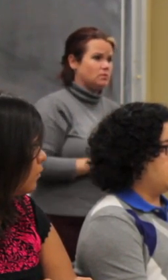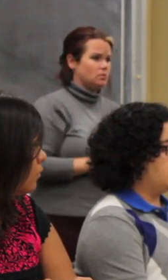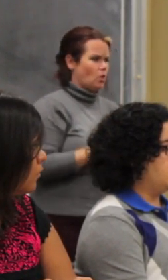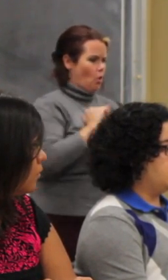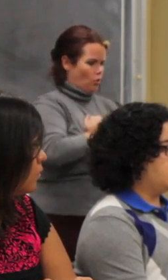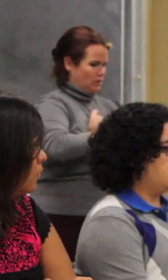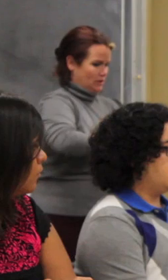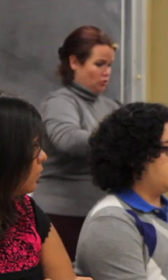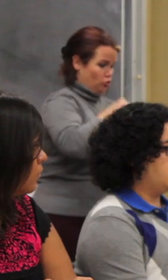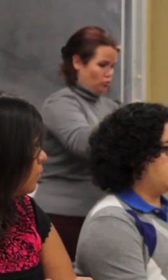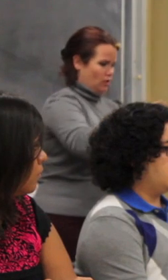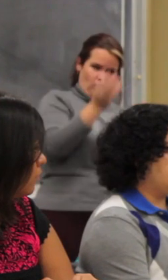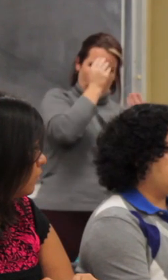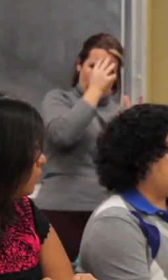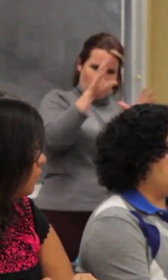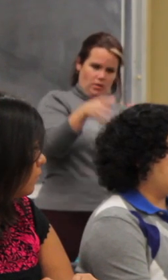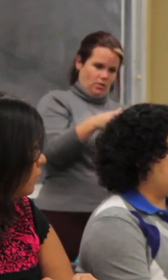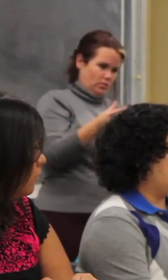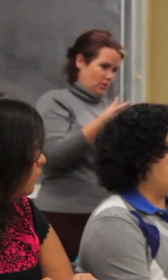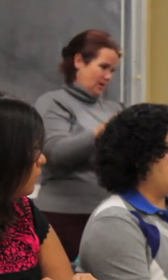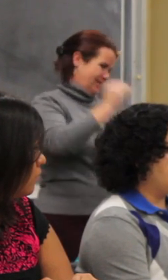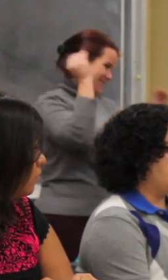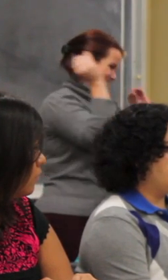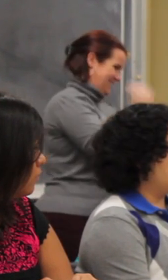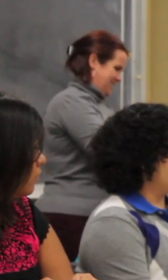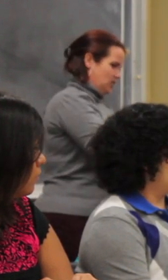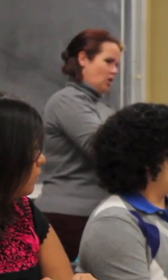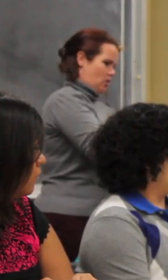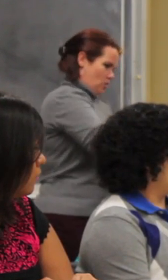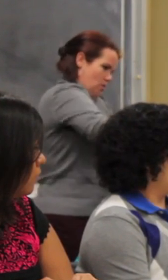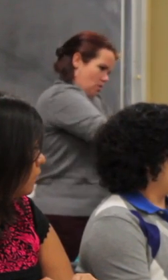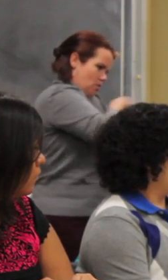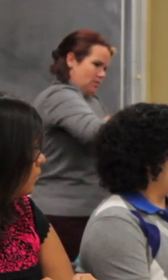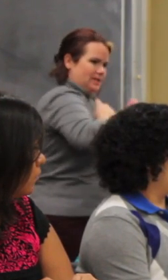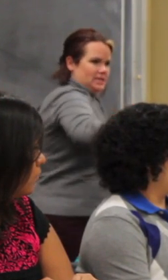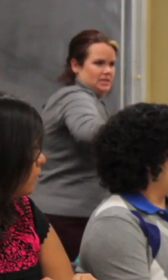very enlightening for me. So it's really, really important to